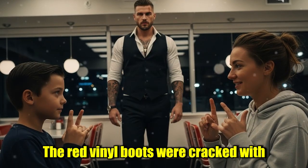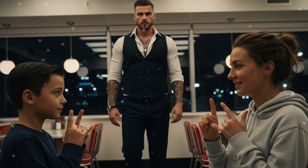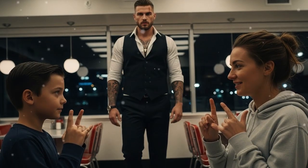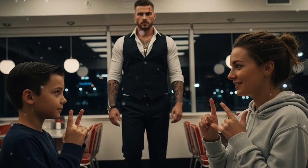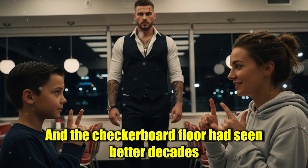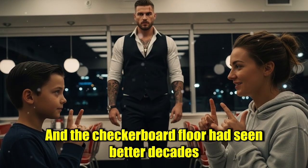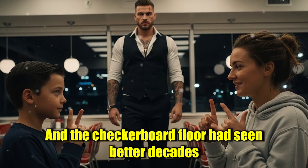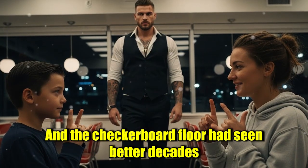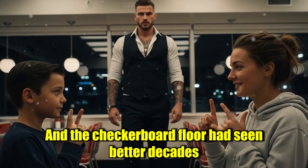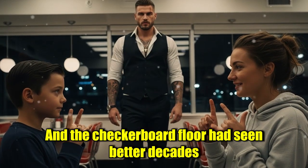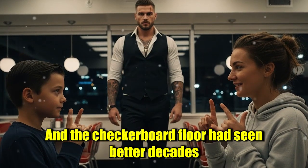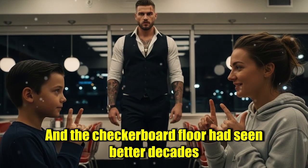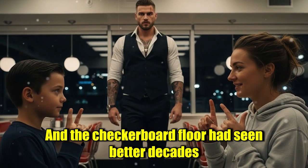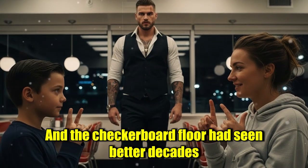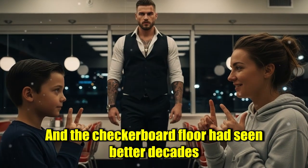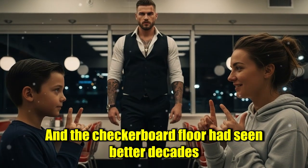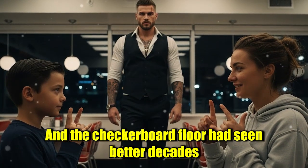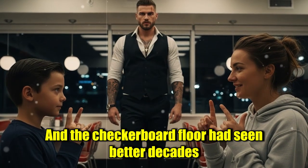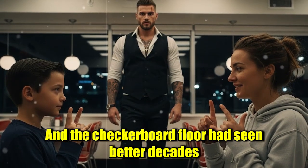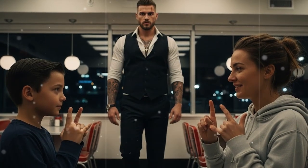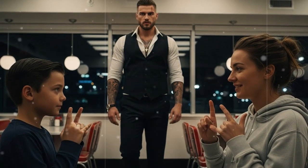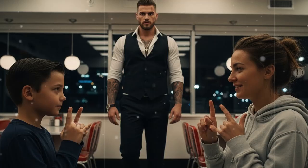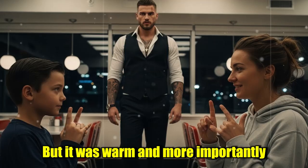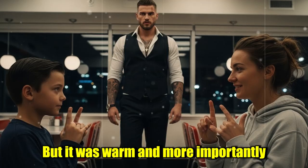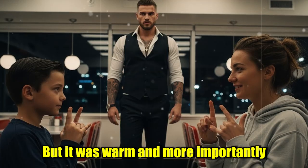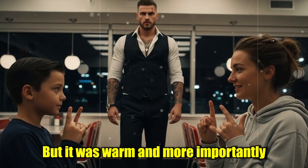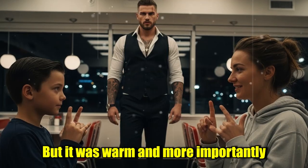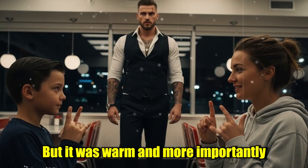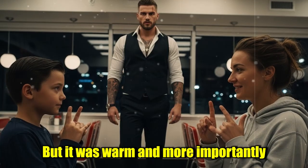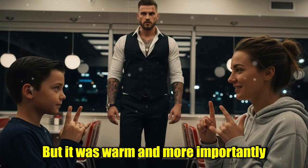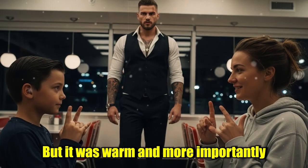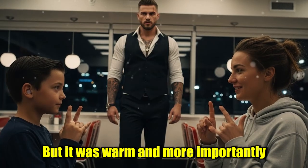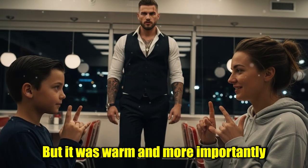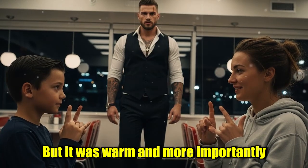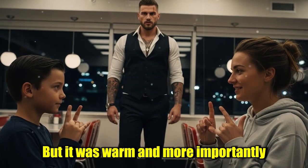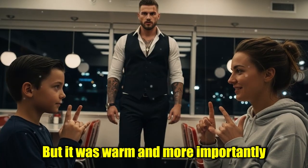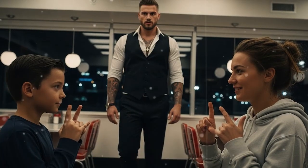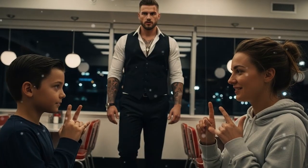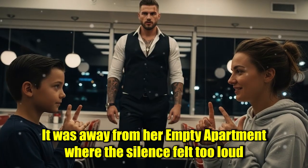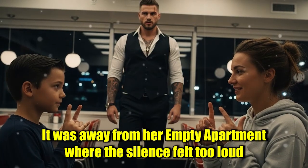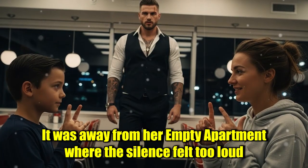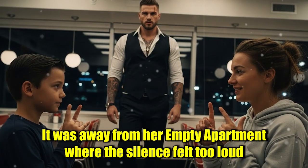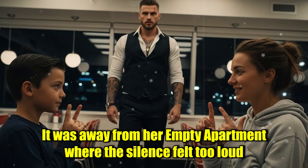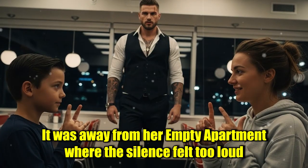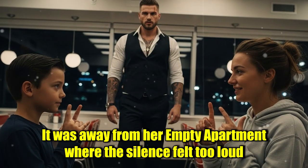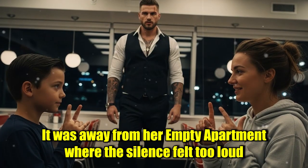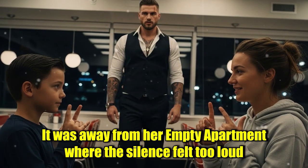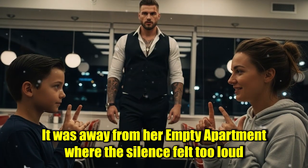age, and the checkerboard floor had seen better decades, but it was warm, and more importantly, it was away from her empty apartment